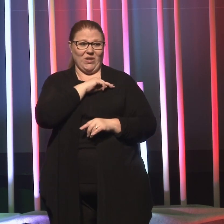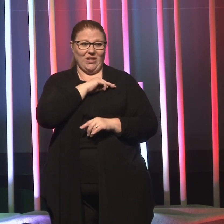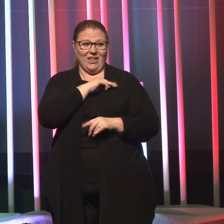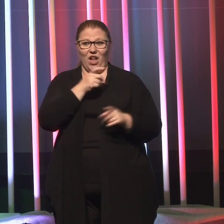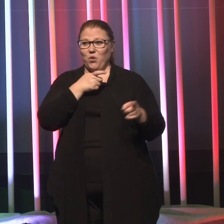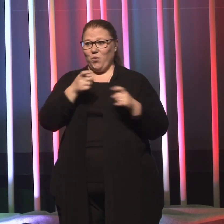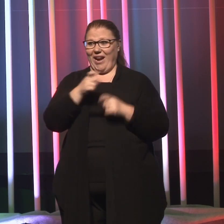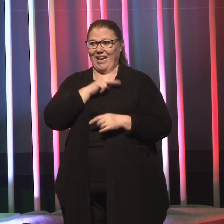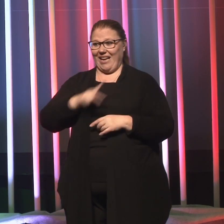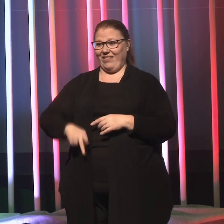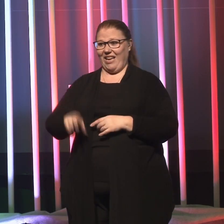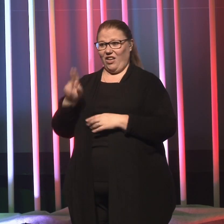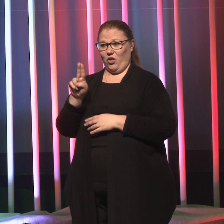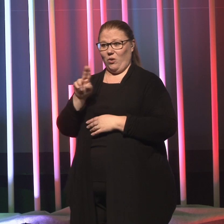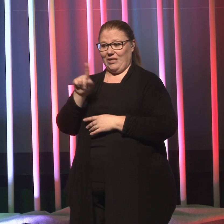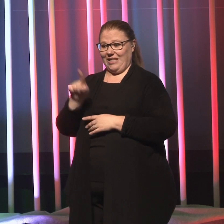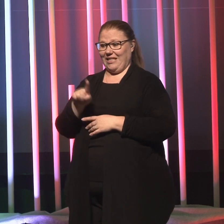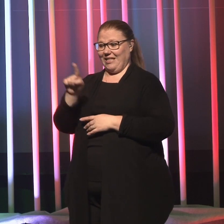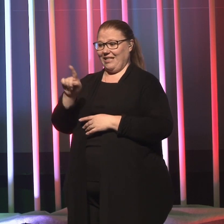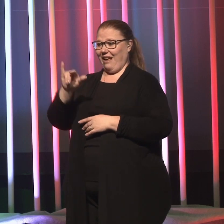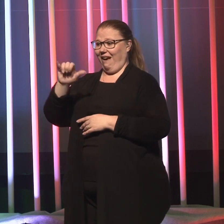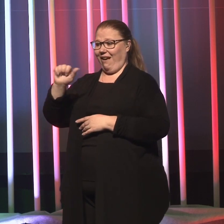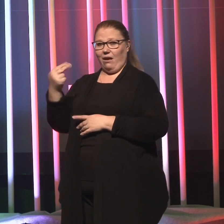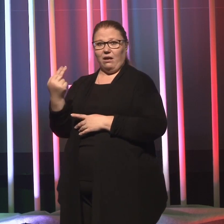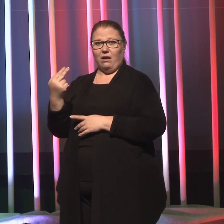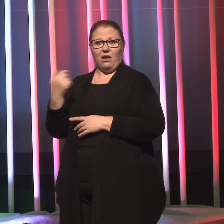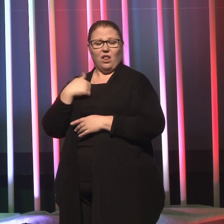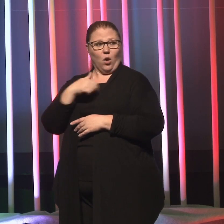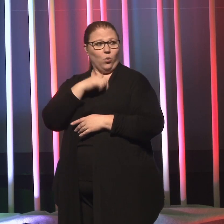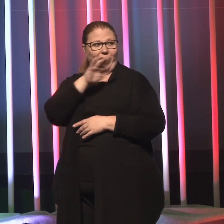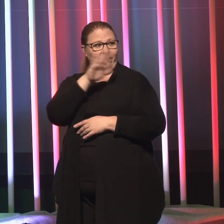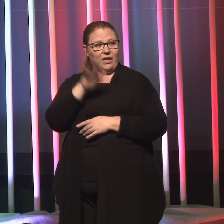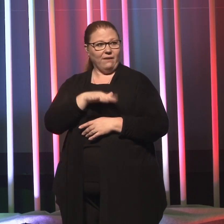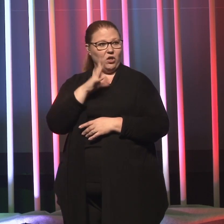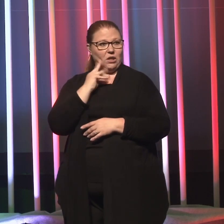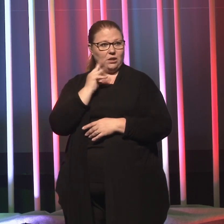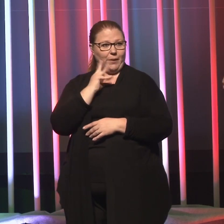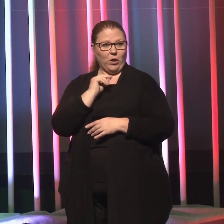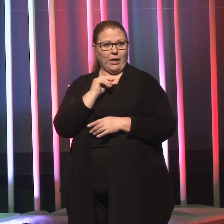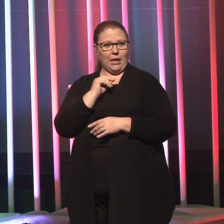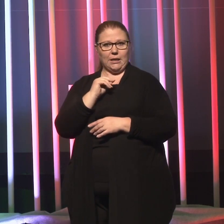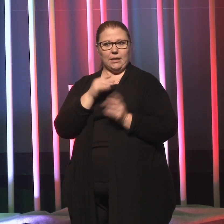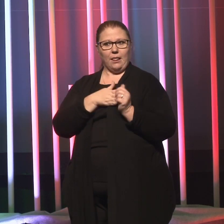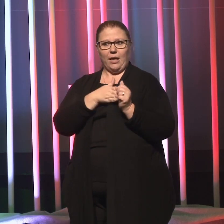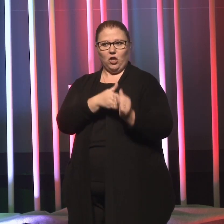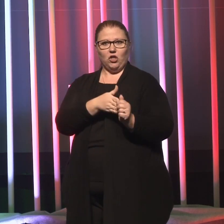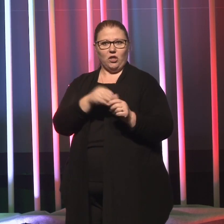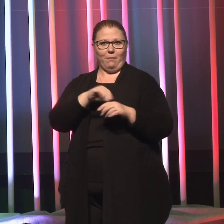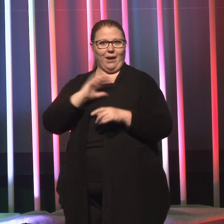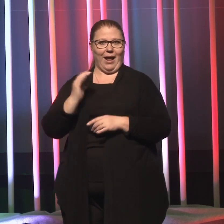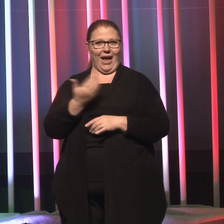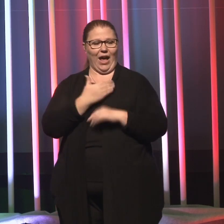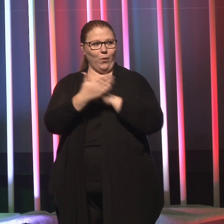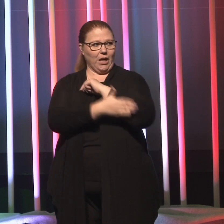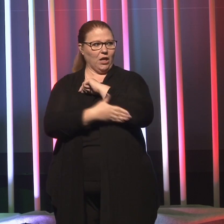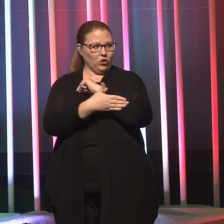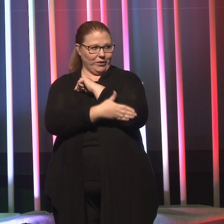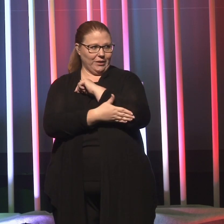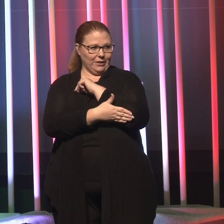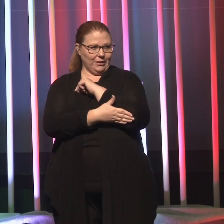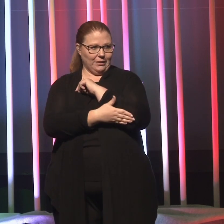Uzziah. Interestingly enough, we've never been a part of leadership in our